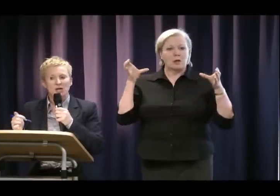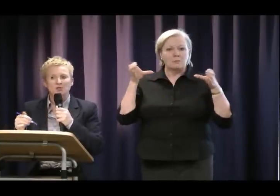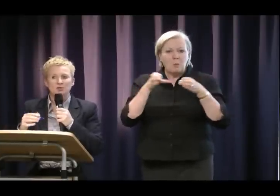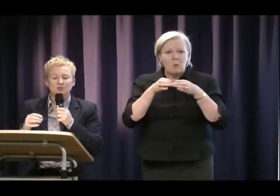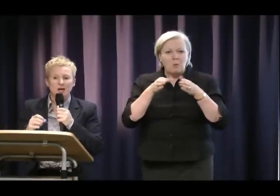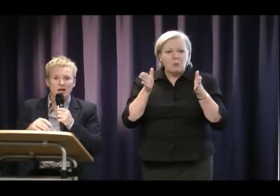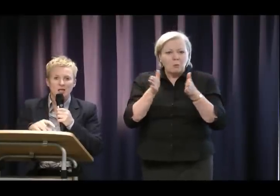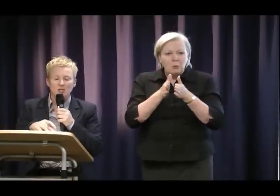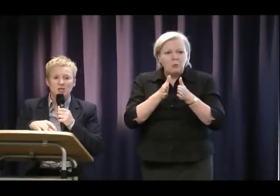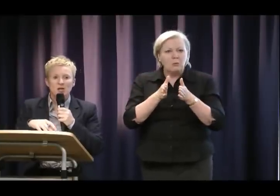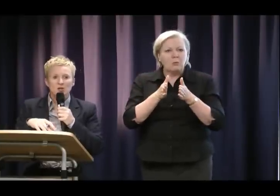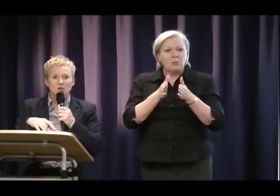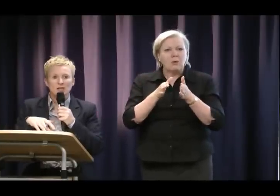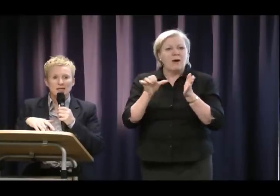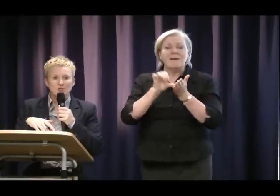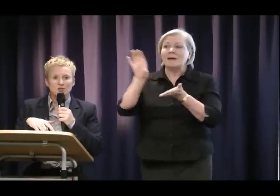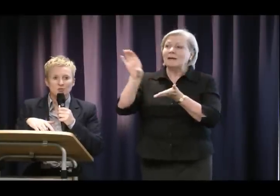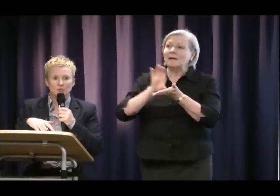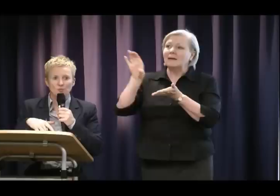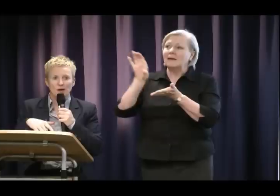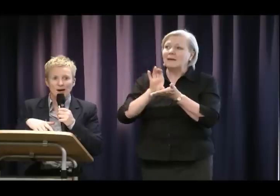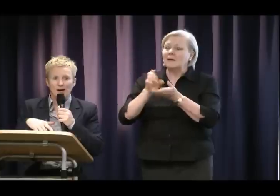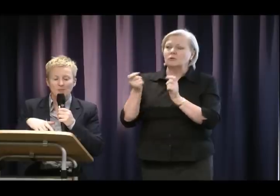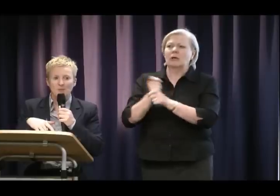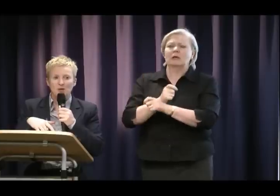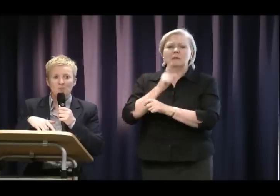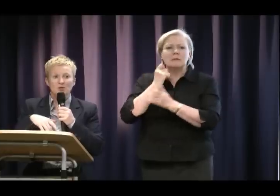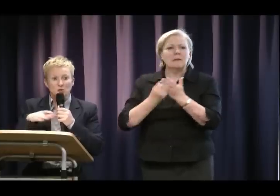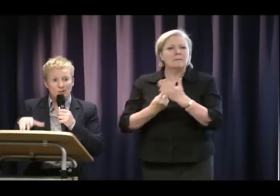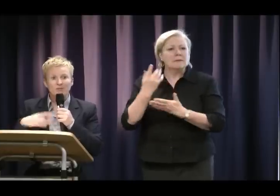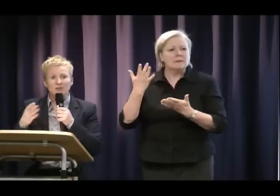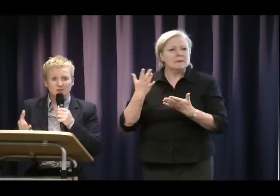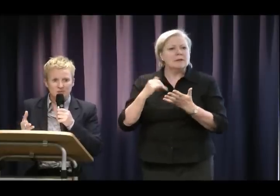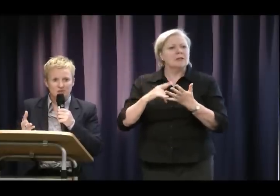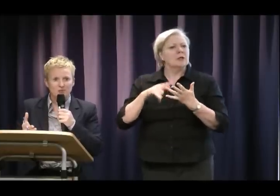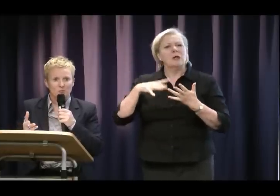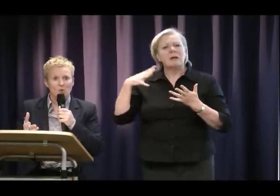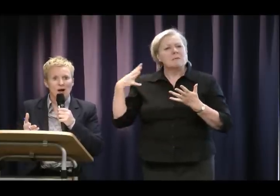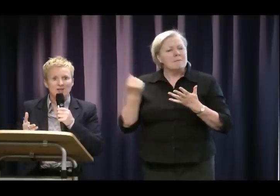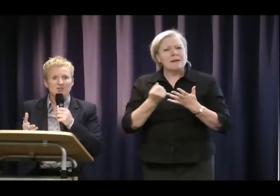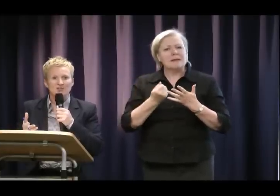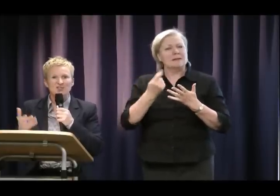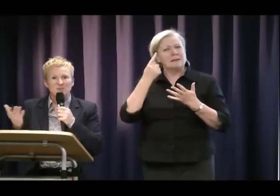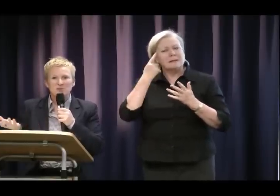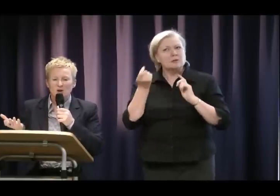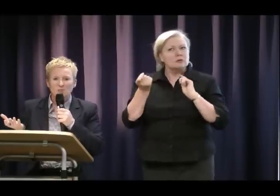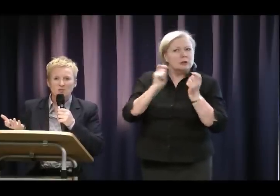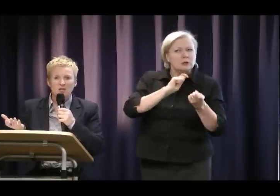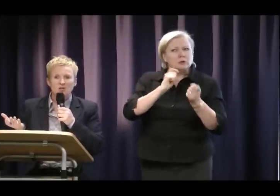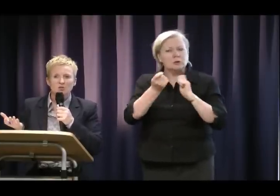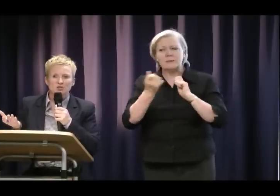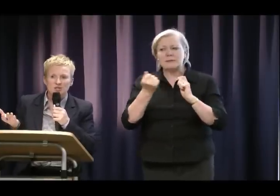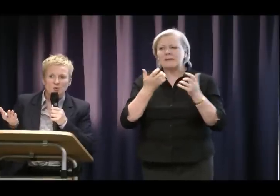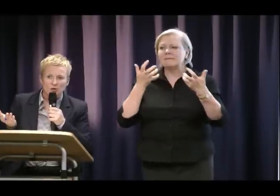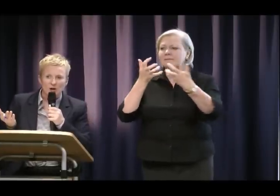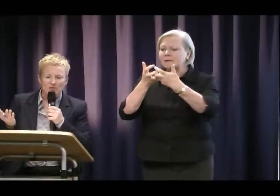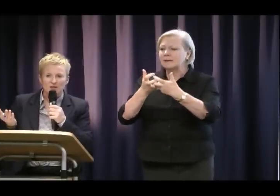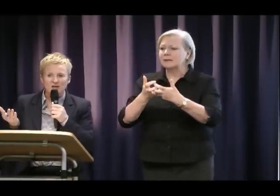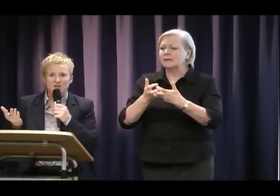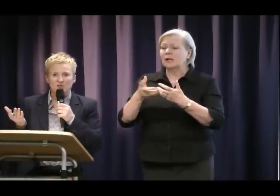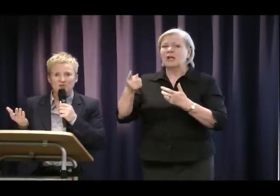funding changes, and you need to be doing things in different ways. And sometimes you